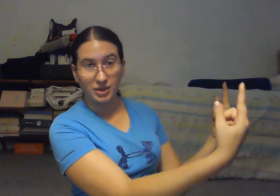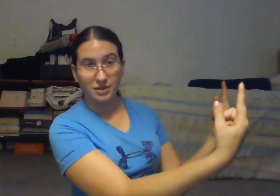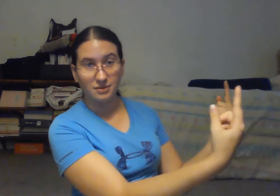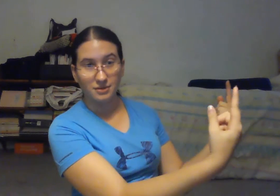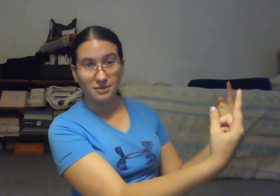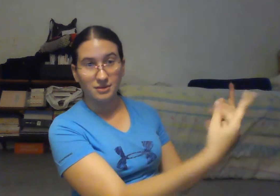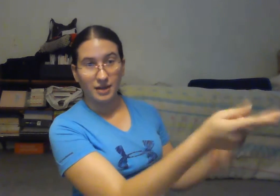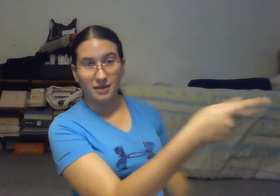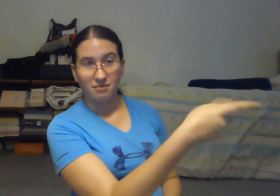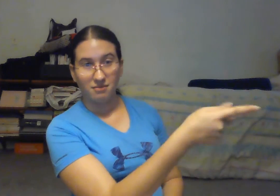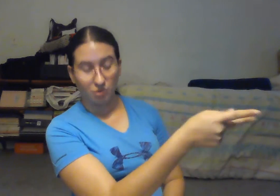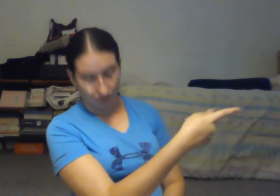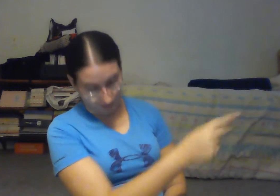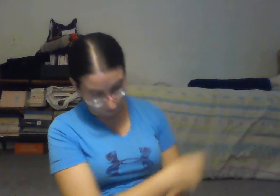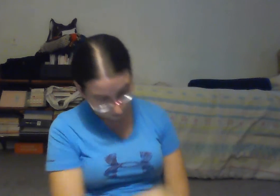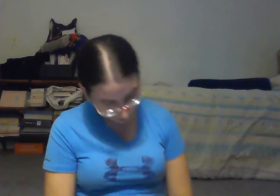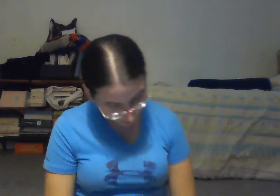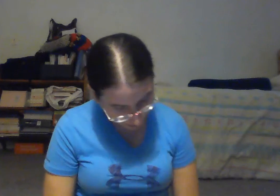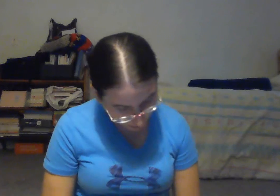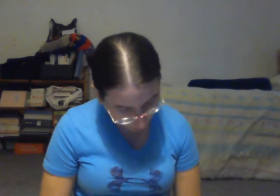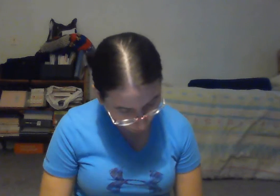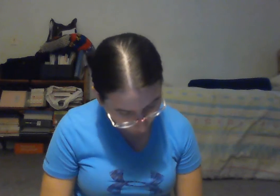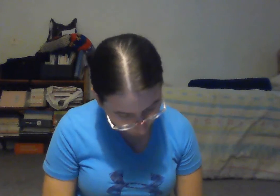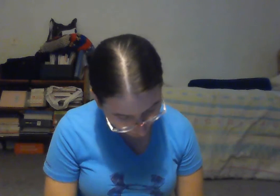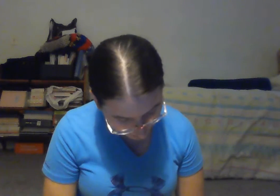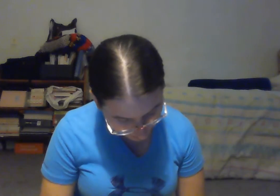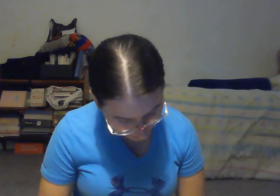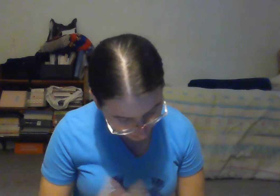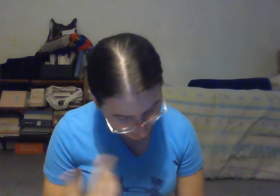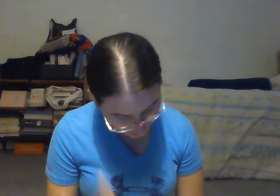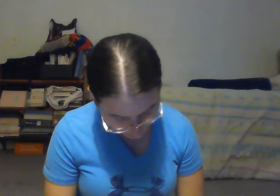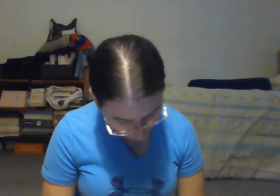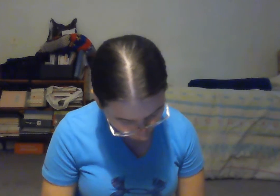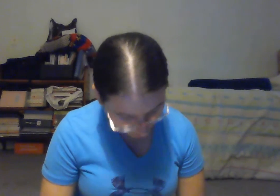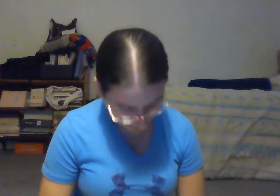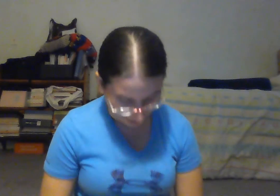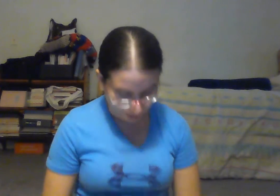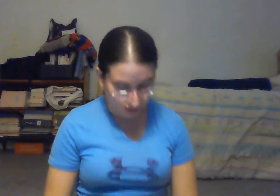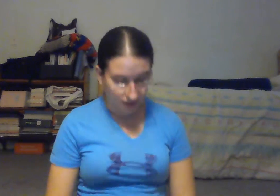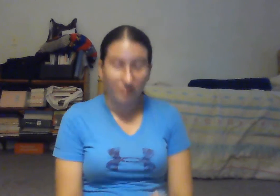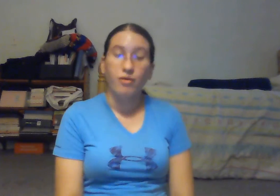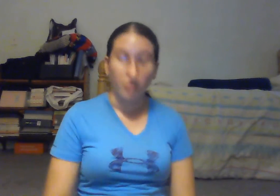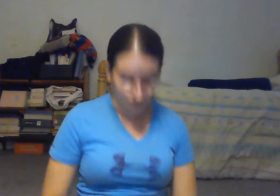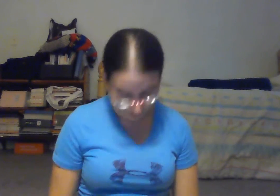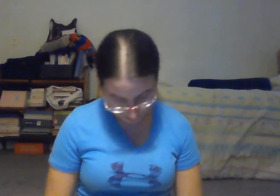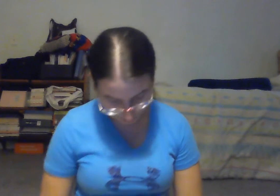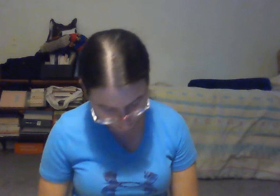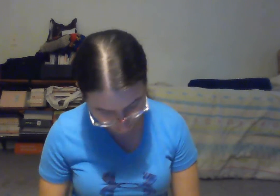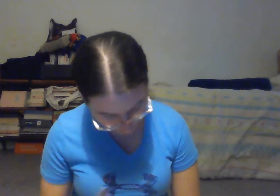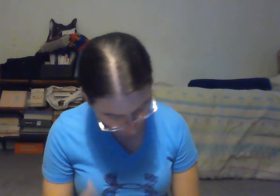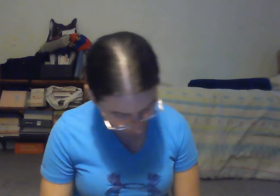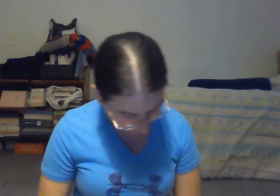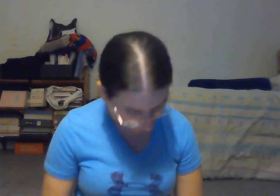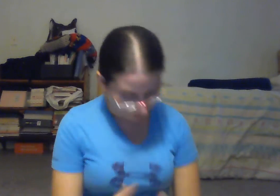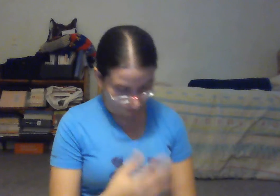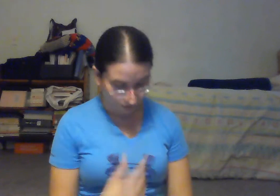here, right? 2 of them. Or I could even say more than that. I could say the 4 of us. I could say the 3 of you, the 5